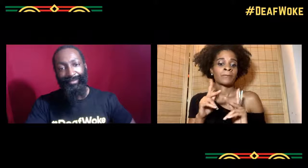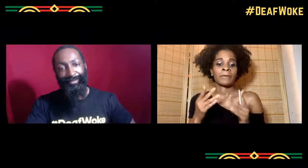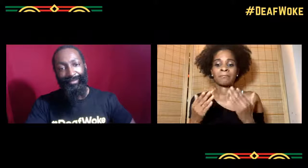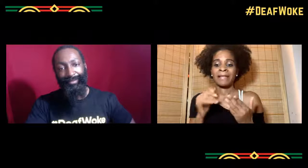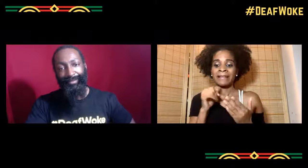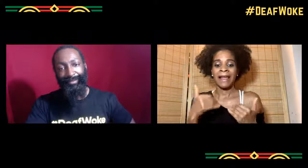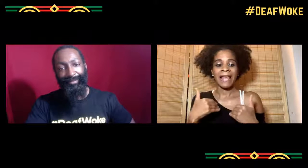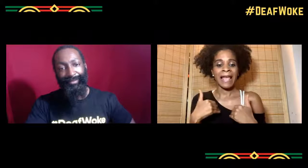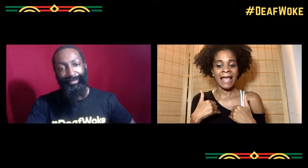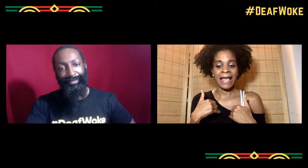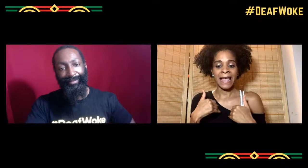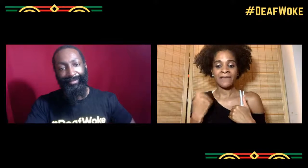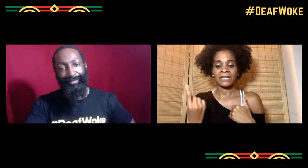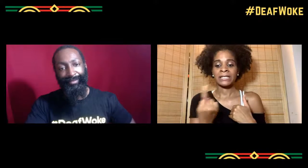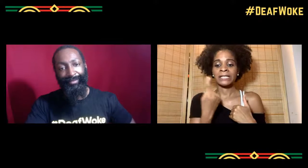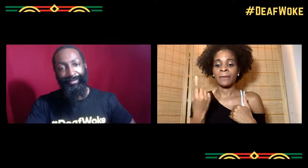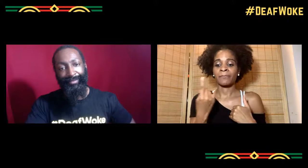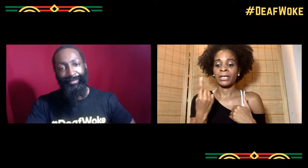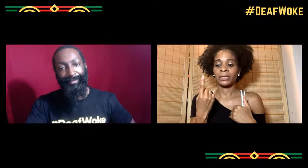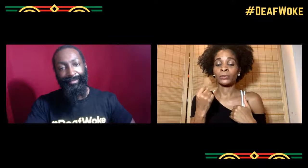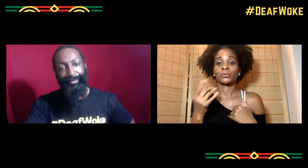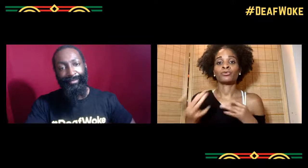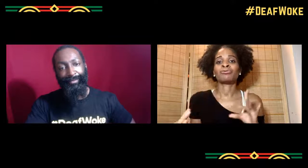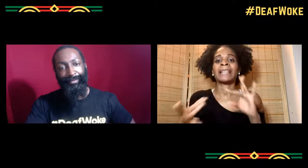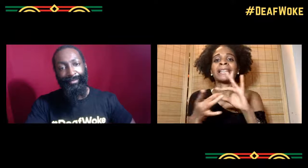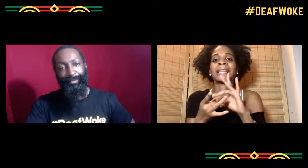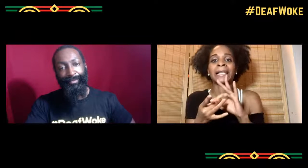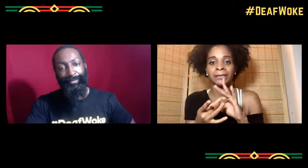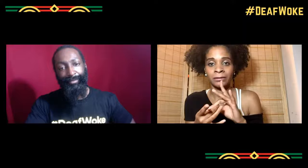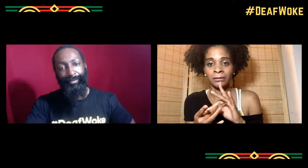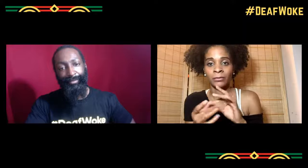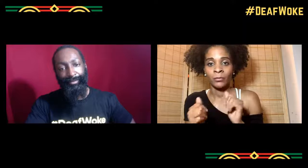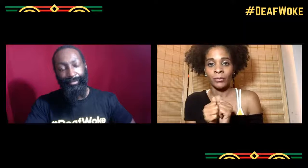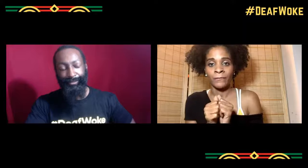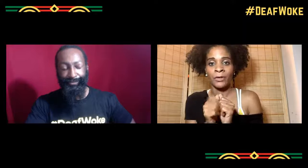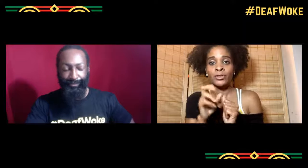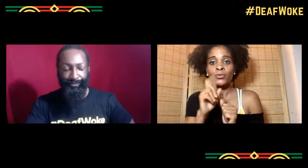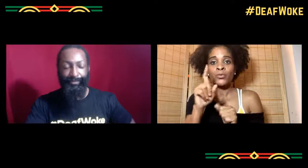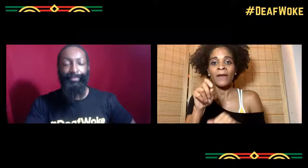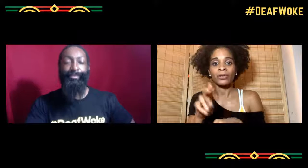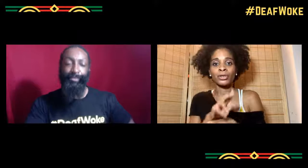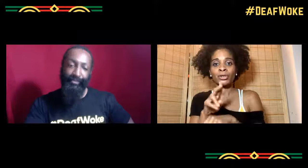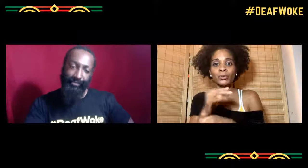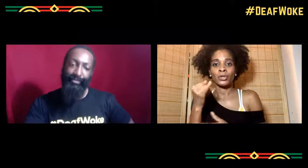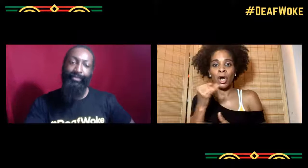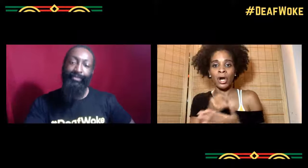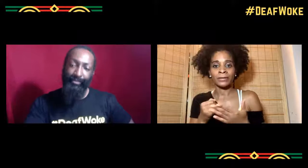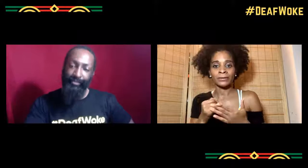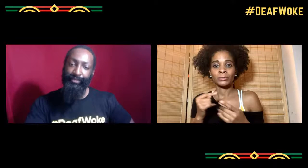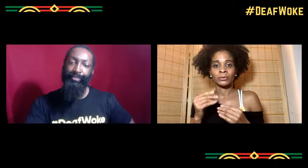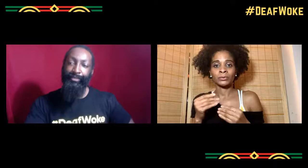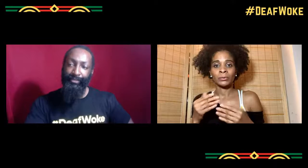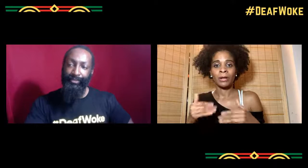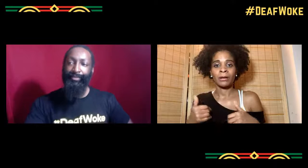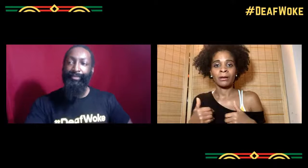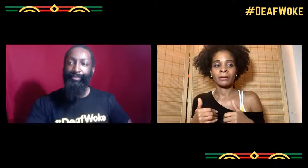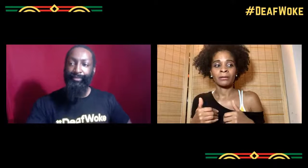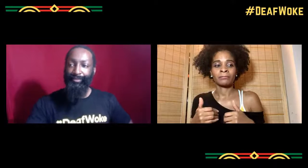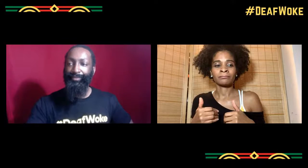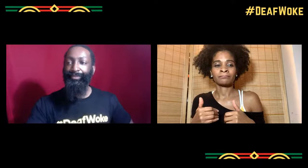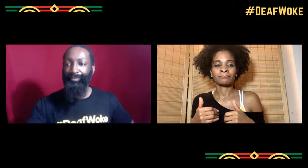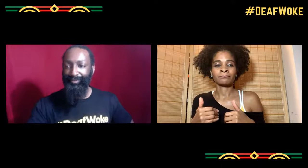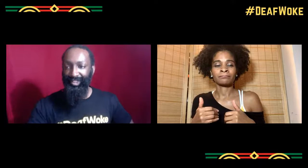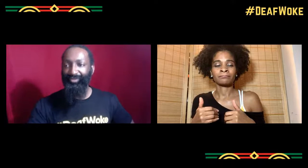it's not in regards to art, you know, that's typically, you know, we hear about hearing artists. And so